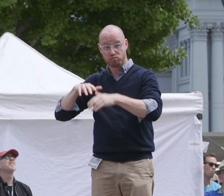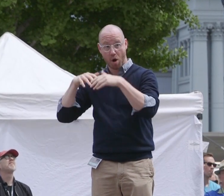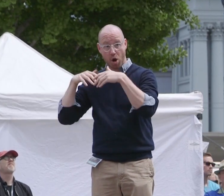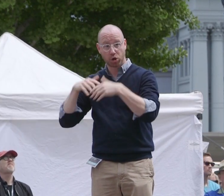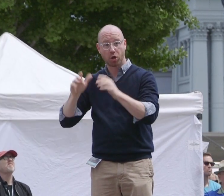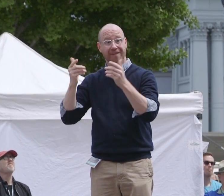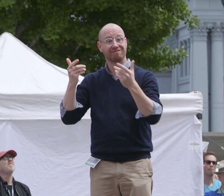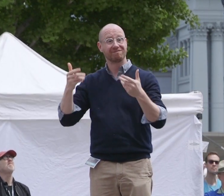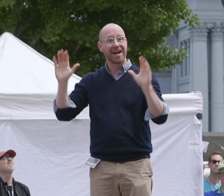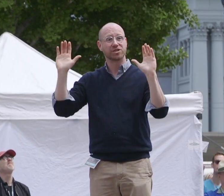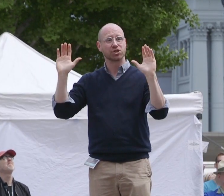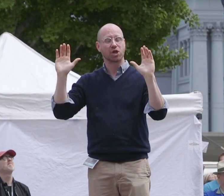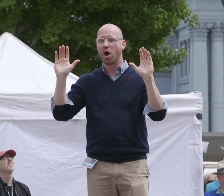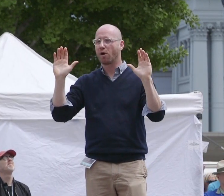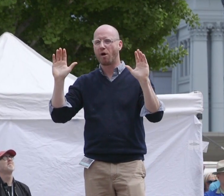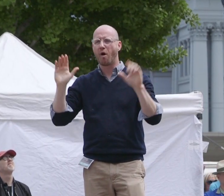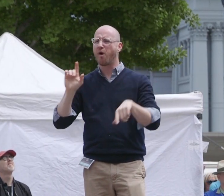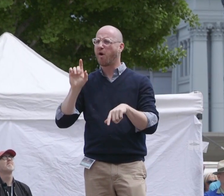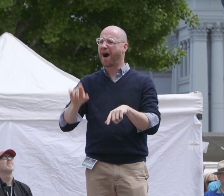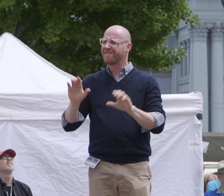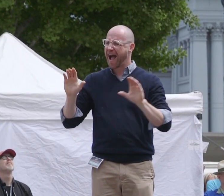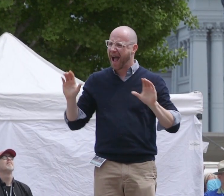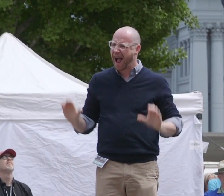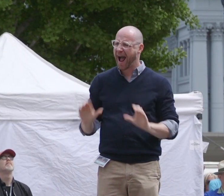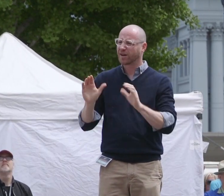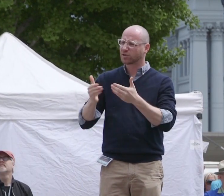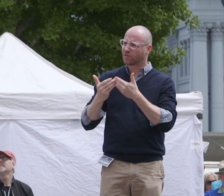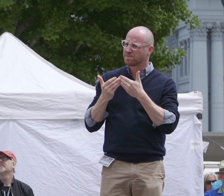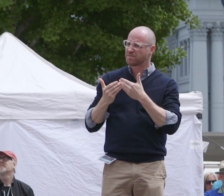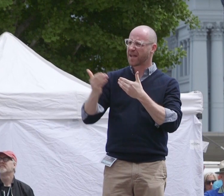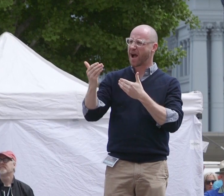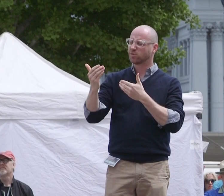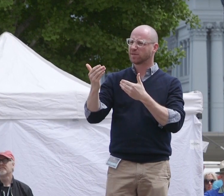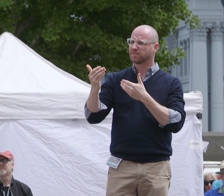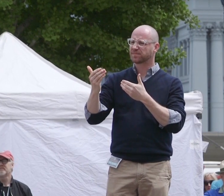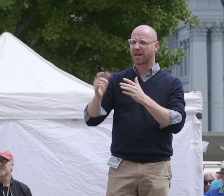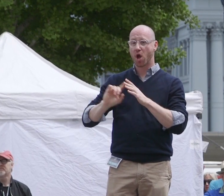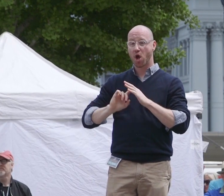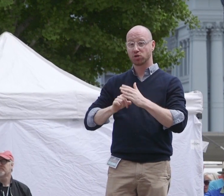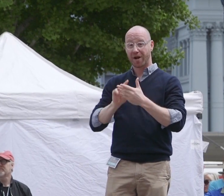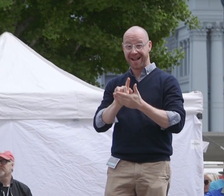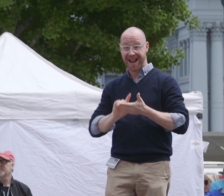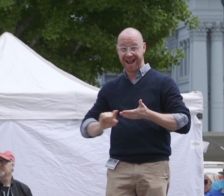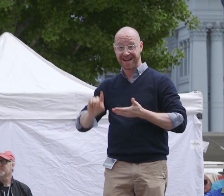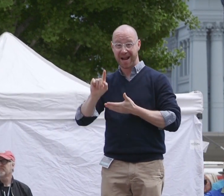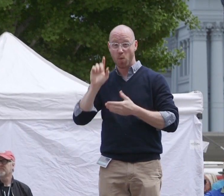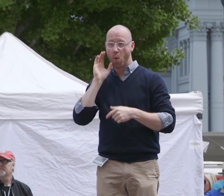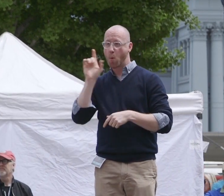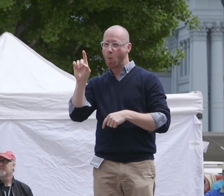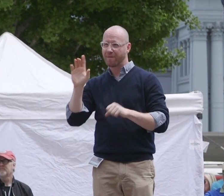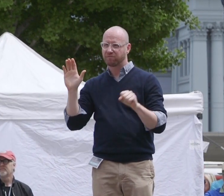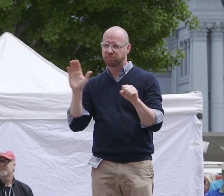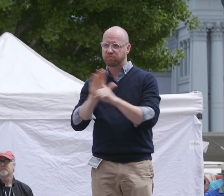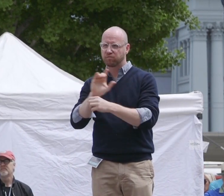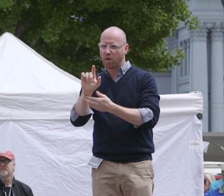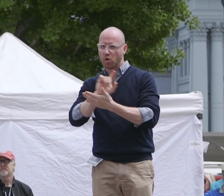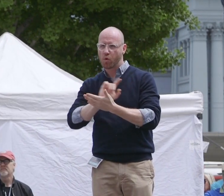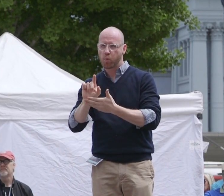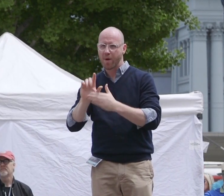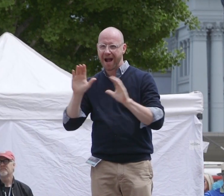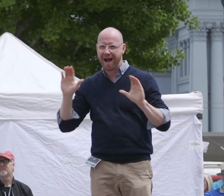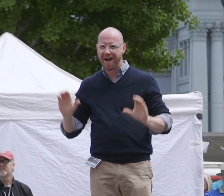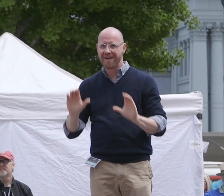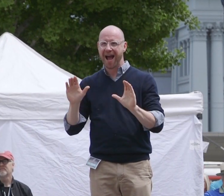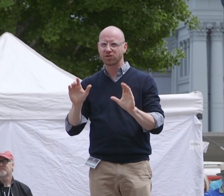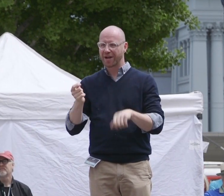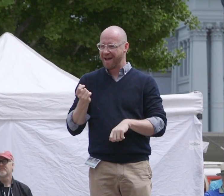action. And starting next week, we institute a week of action where we take small steps to ensure